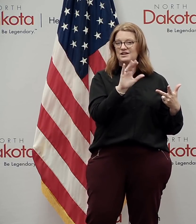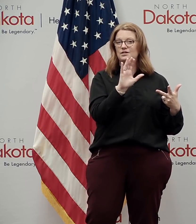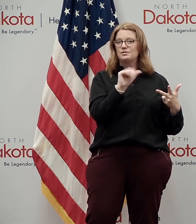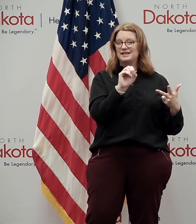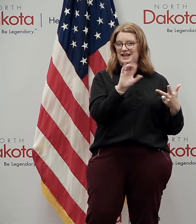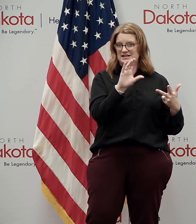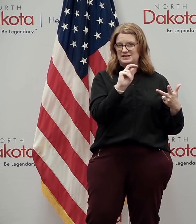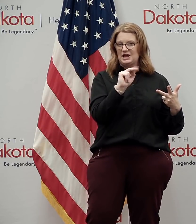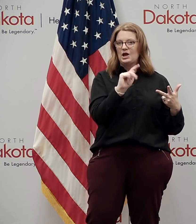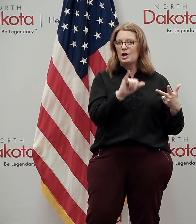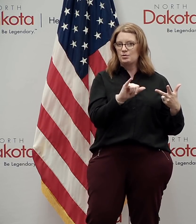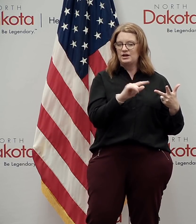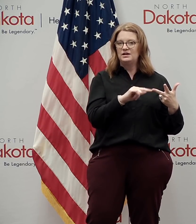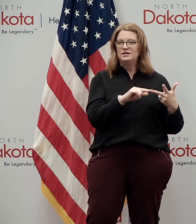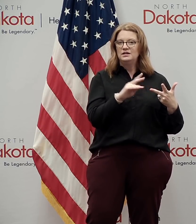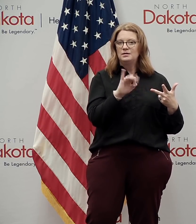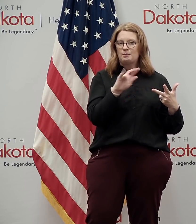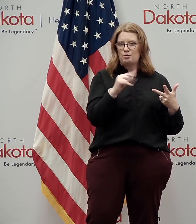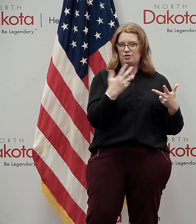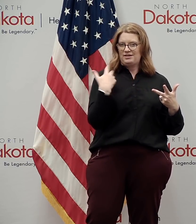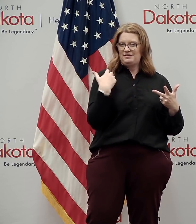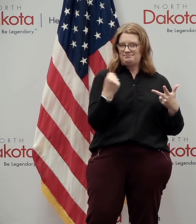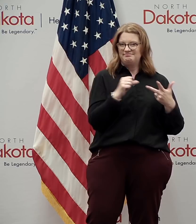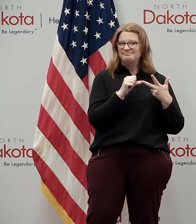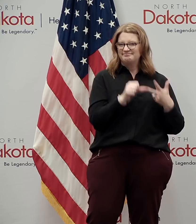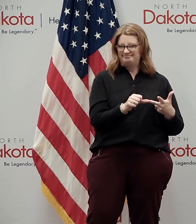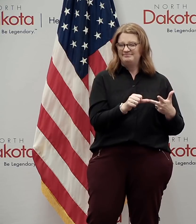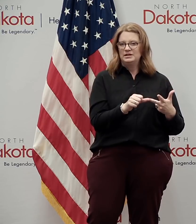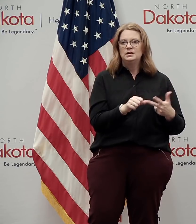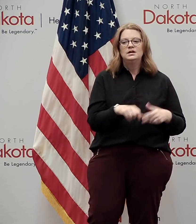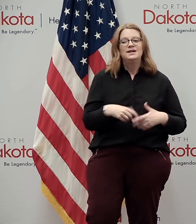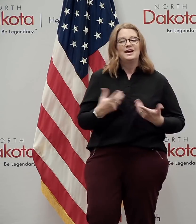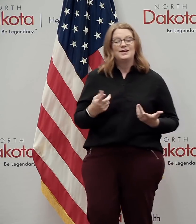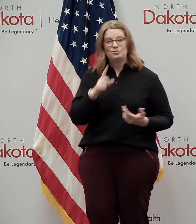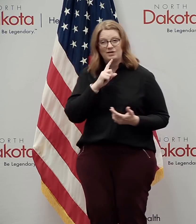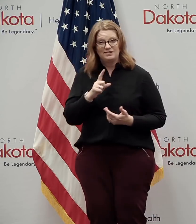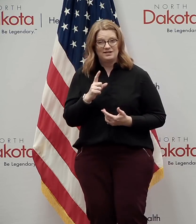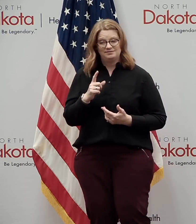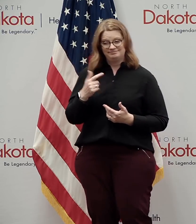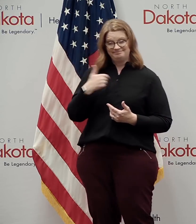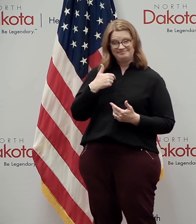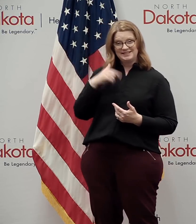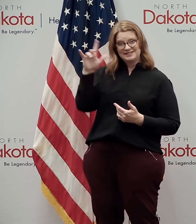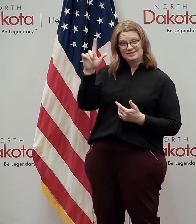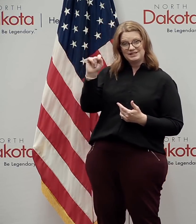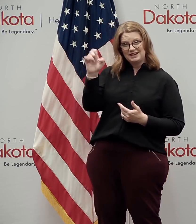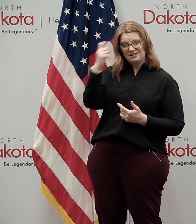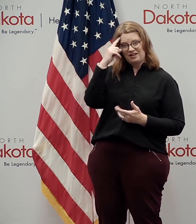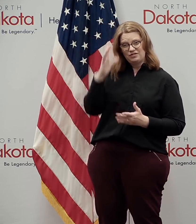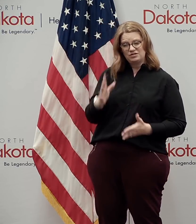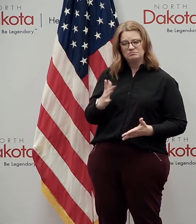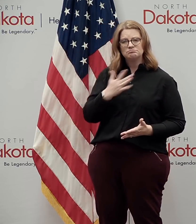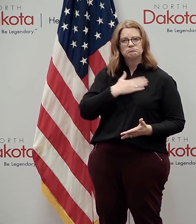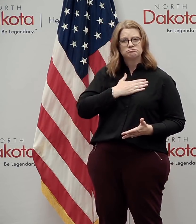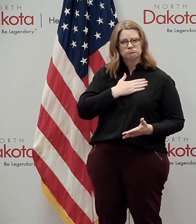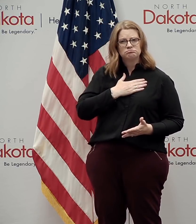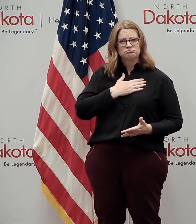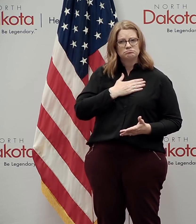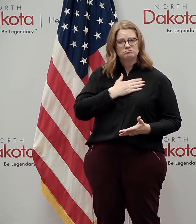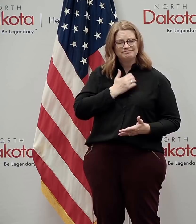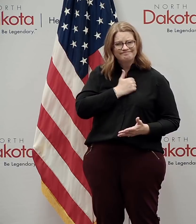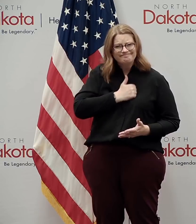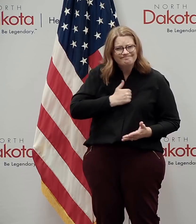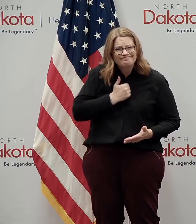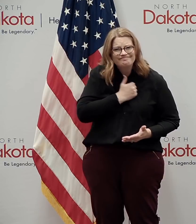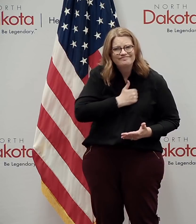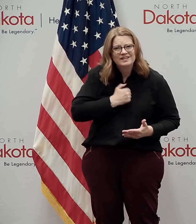again, on behalf of Lieutenant Governor Brent Sanford and the First Lady and myself, we extend our condolences to all of those families who've lost